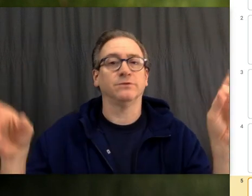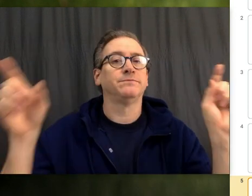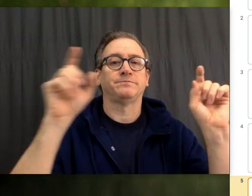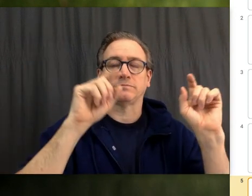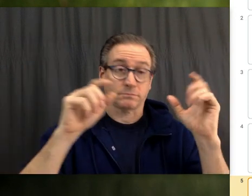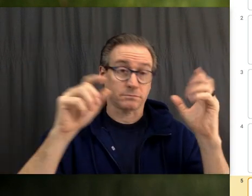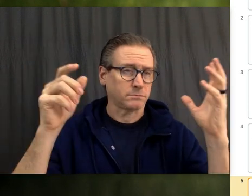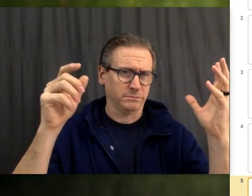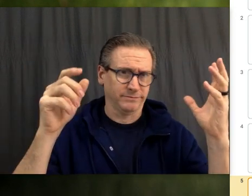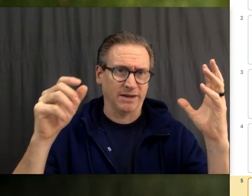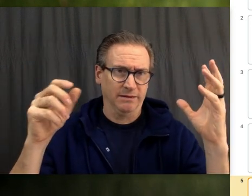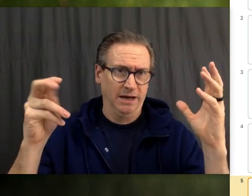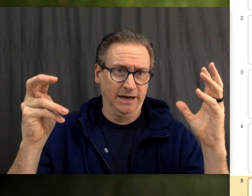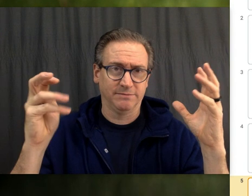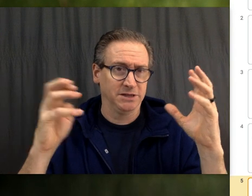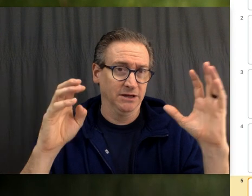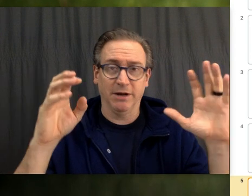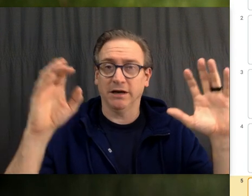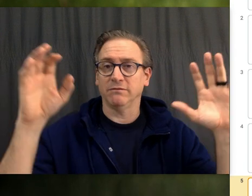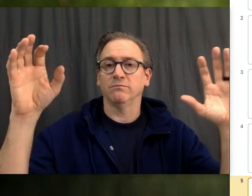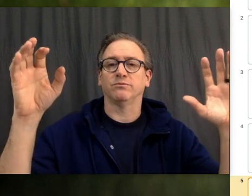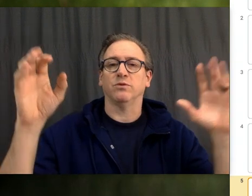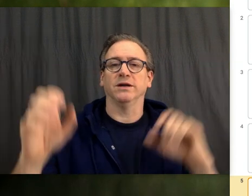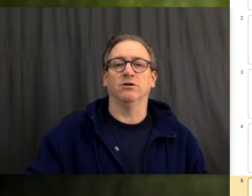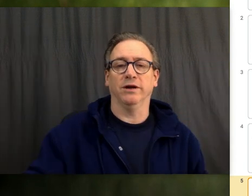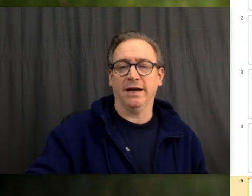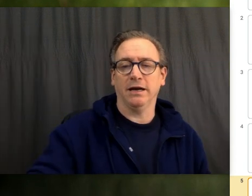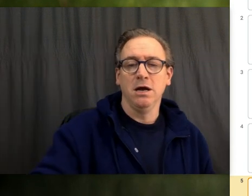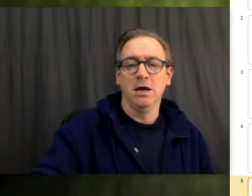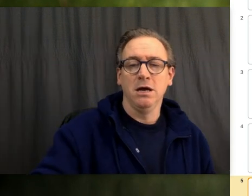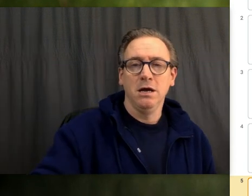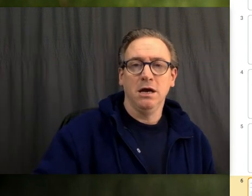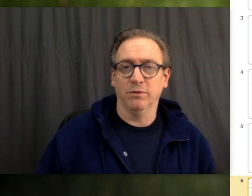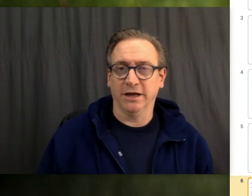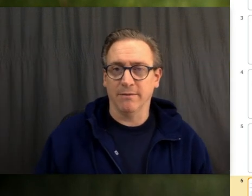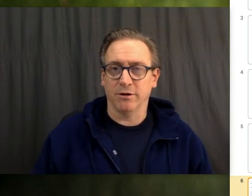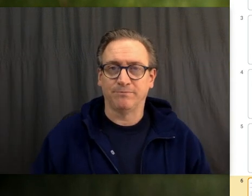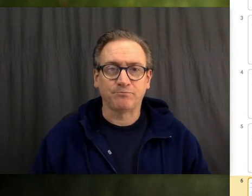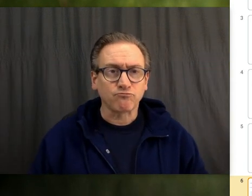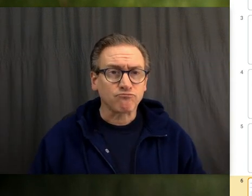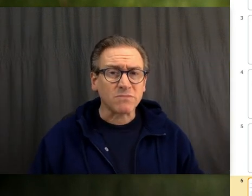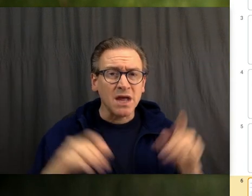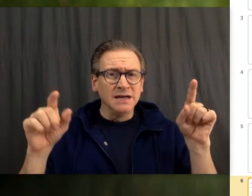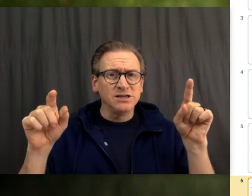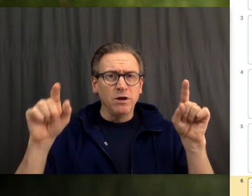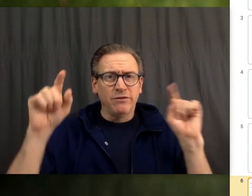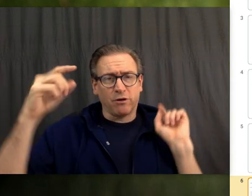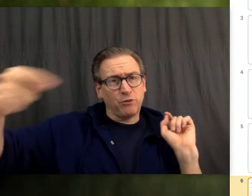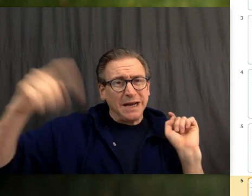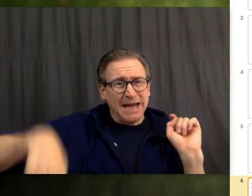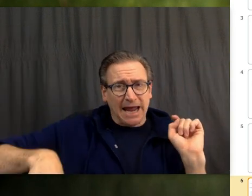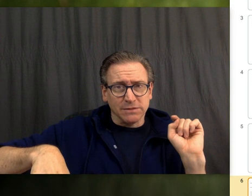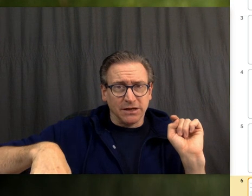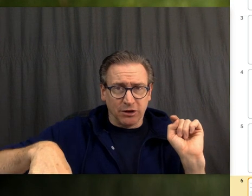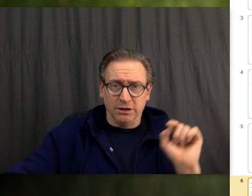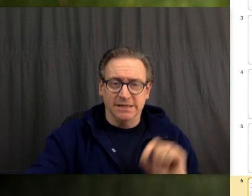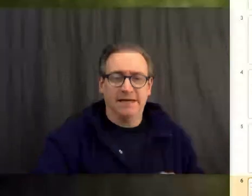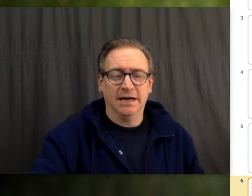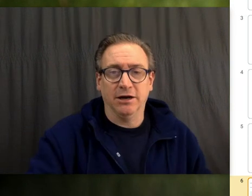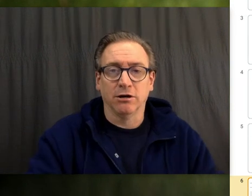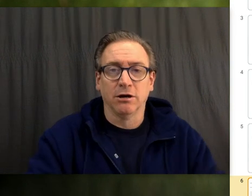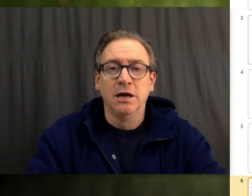used to. I still am not quite good at it with the camera. So there are 3 games that